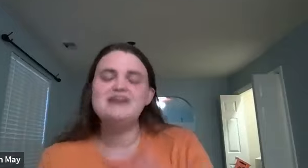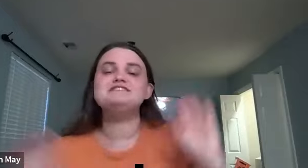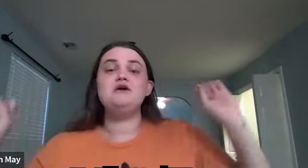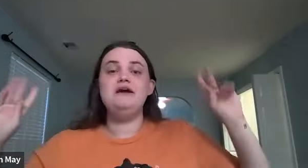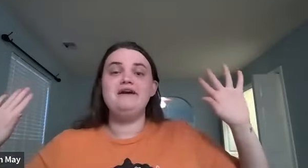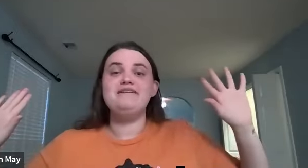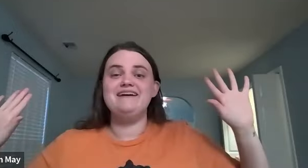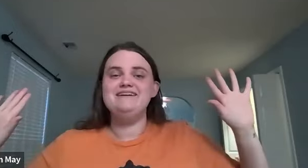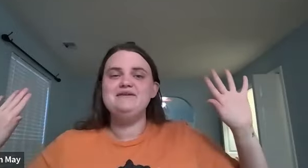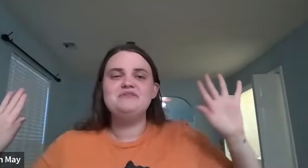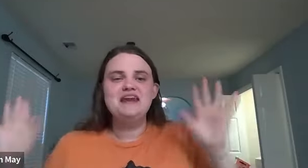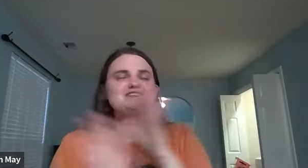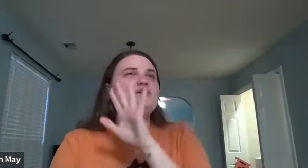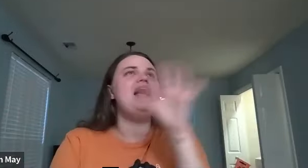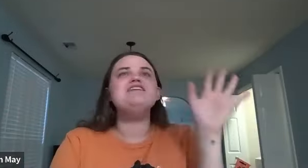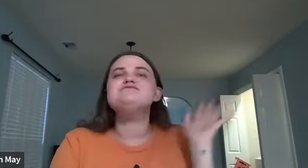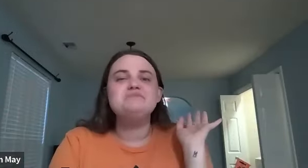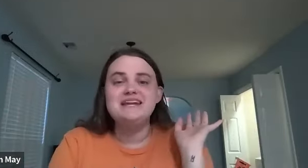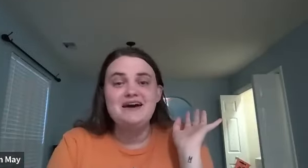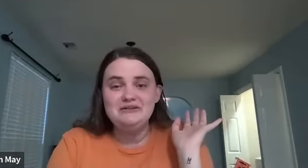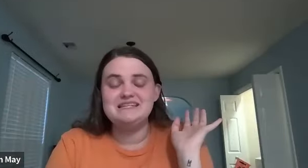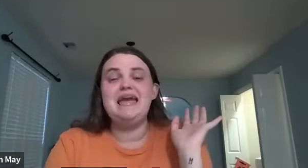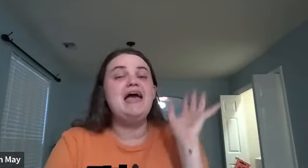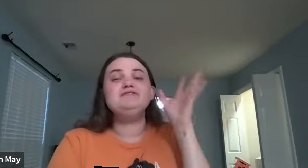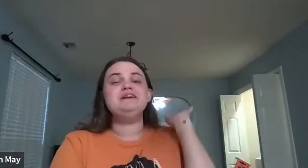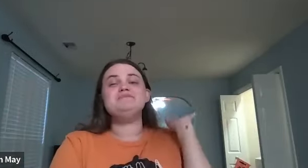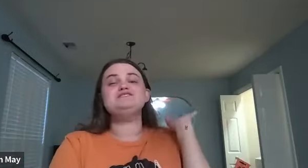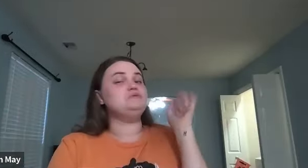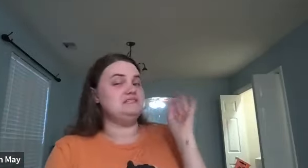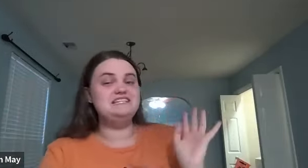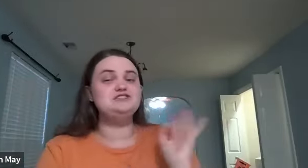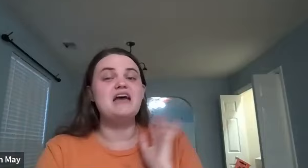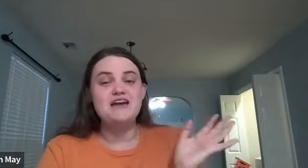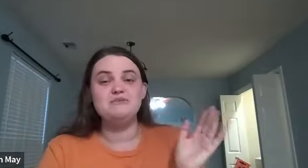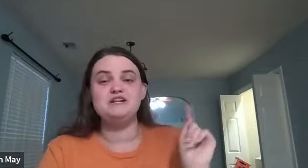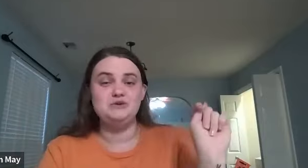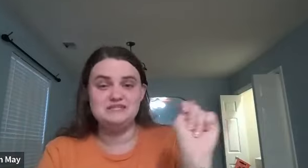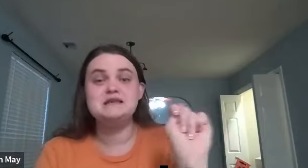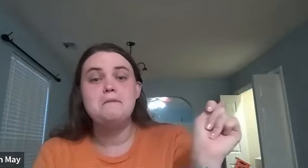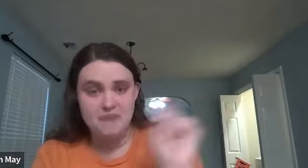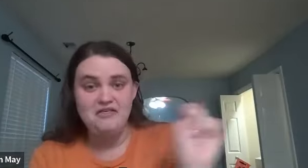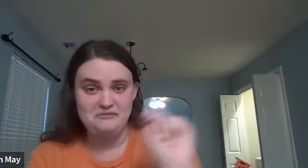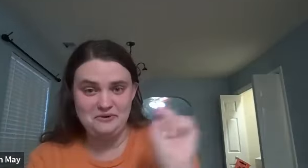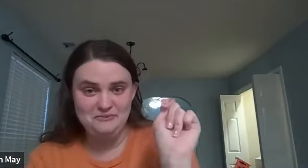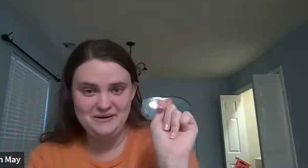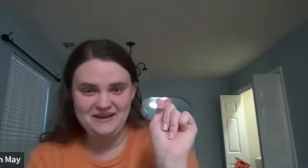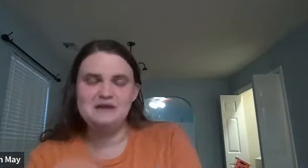was like, okay. But then I saw everybody else, like everybody at my school, the teachers, everybody uses bathroom. And I'm